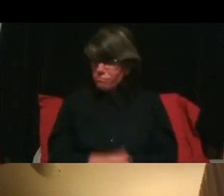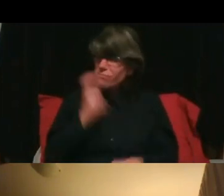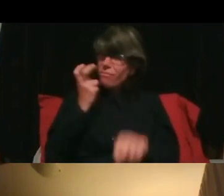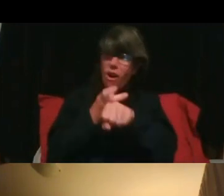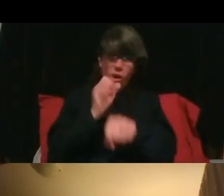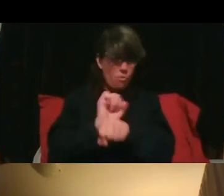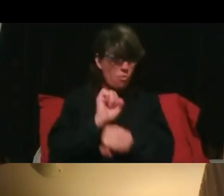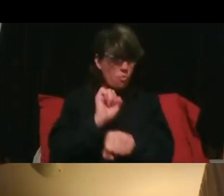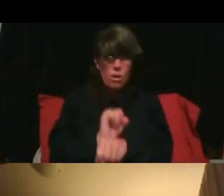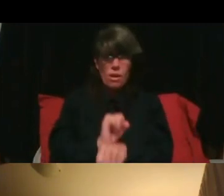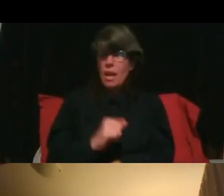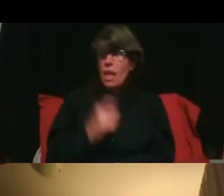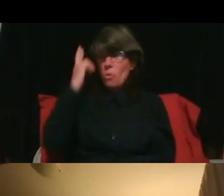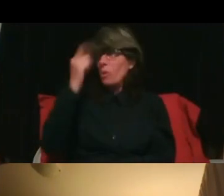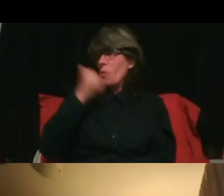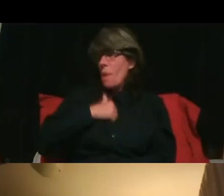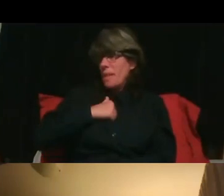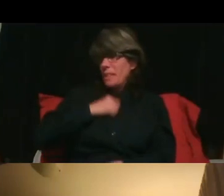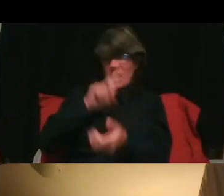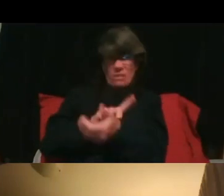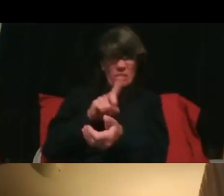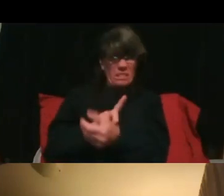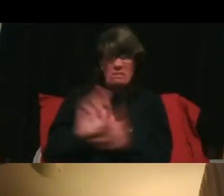Well, I wouldn't want to be in that position.